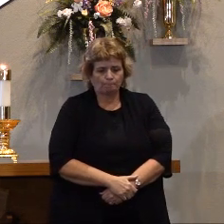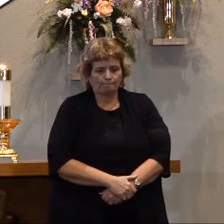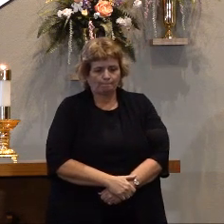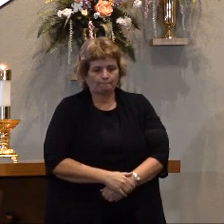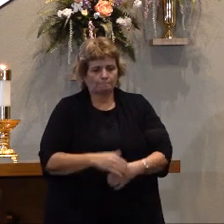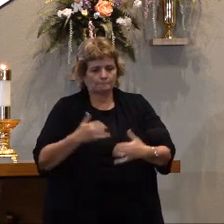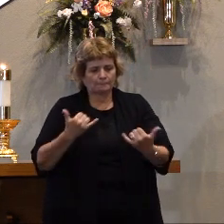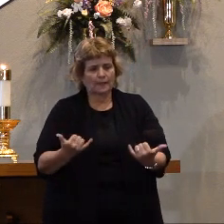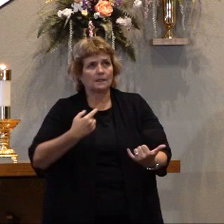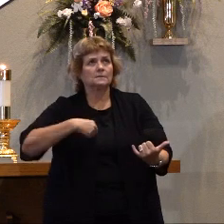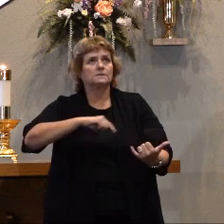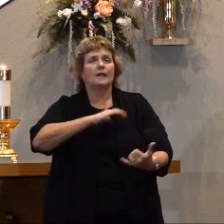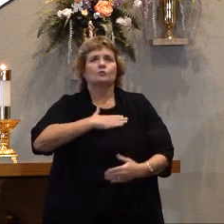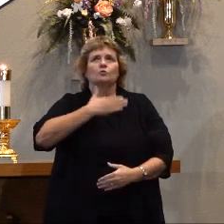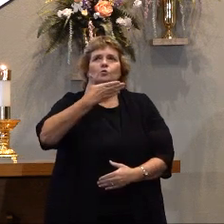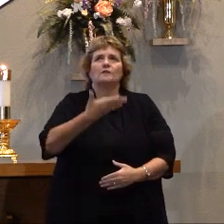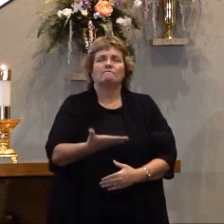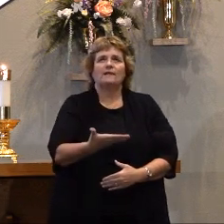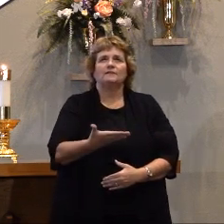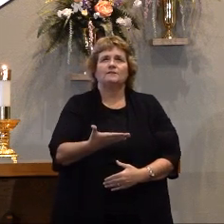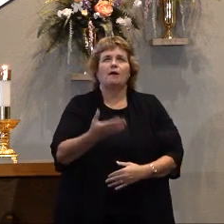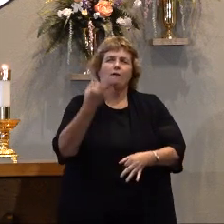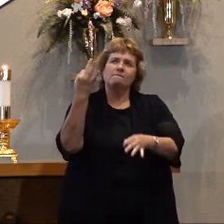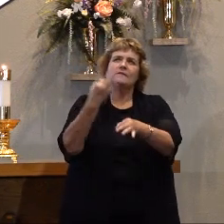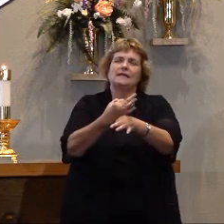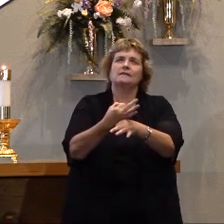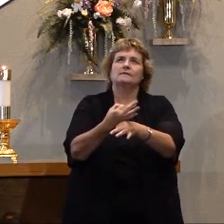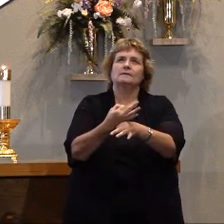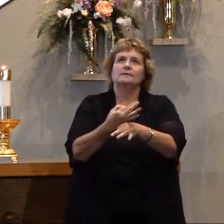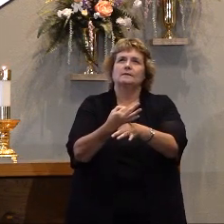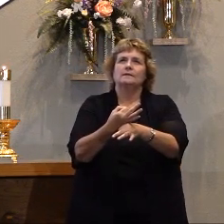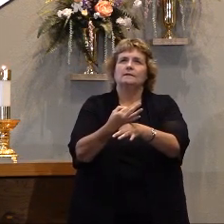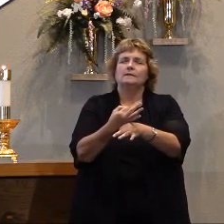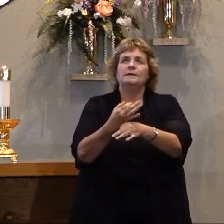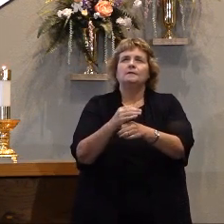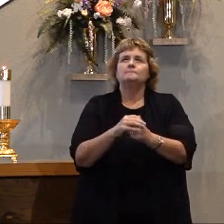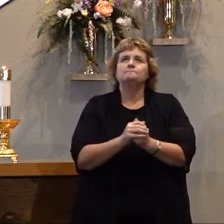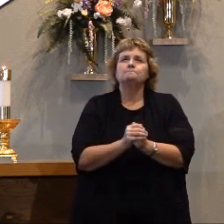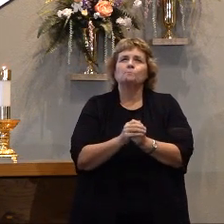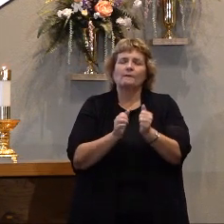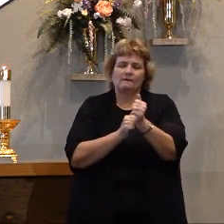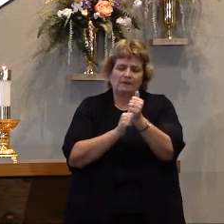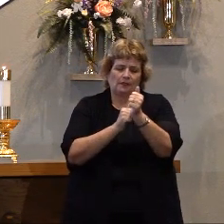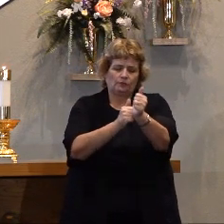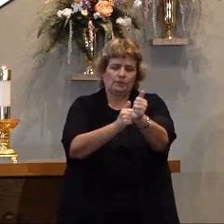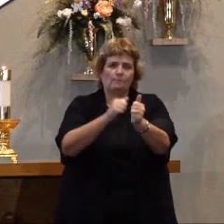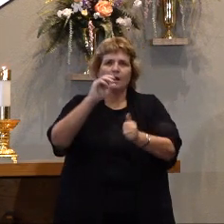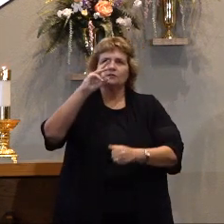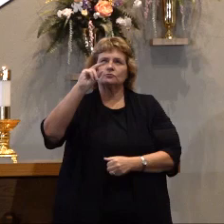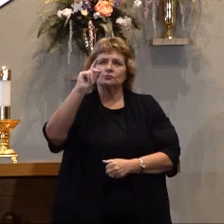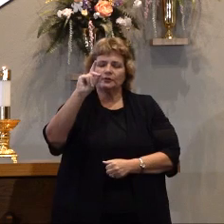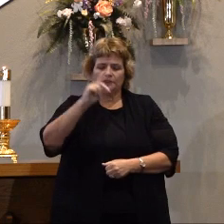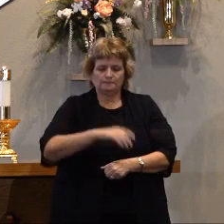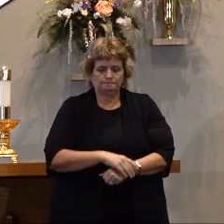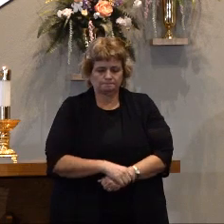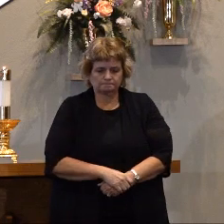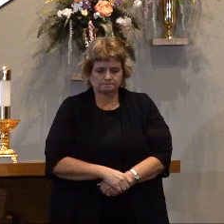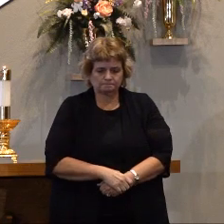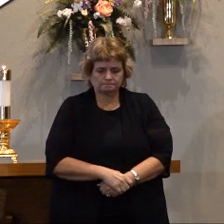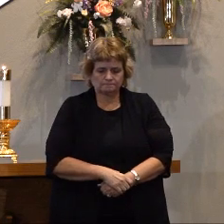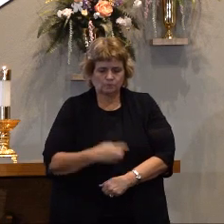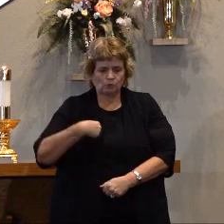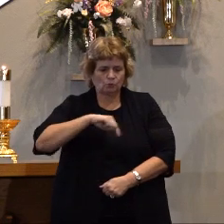And now we confess our common Christian faith using the words of the Apostles' Creed.